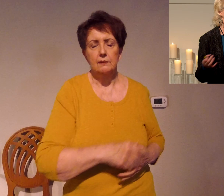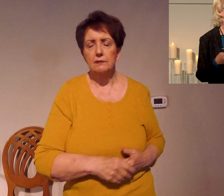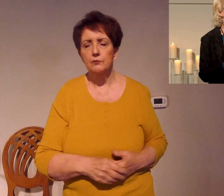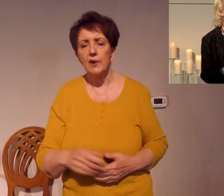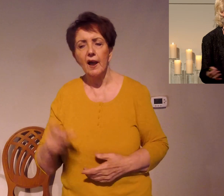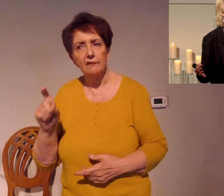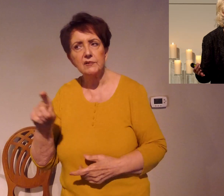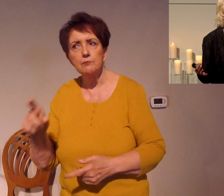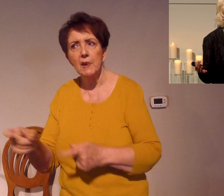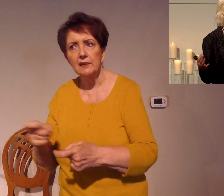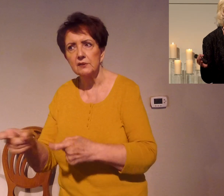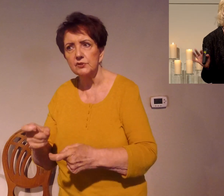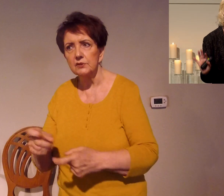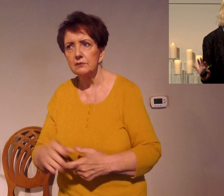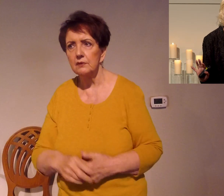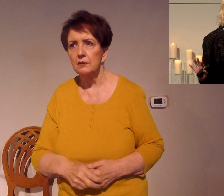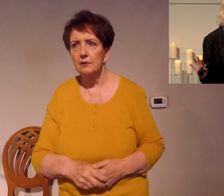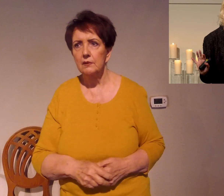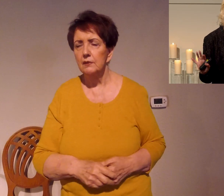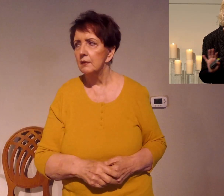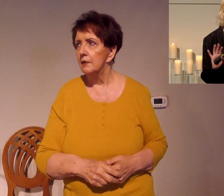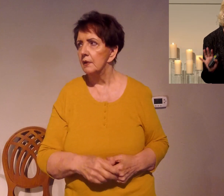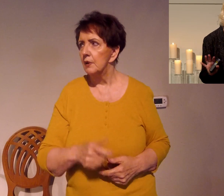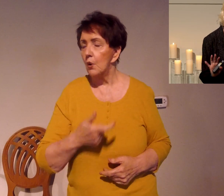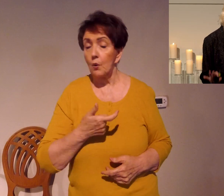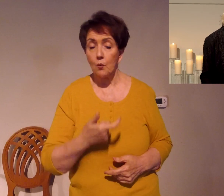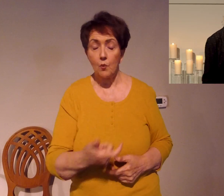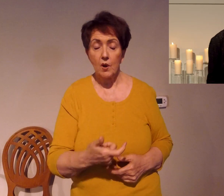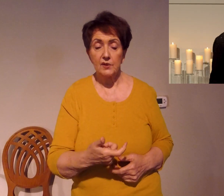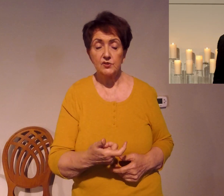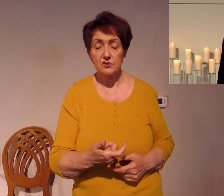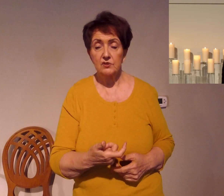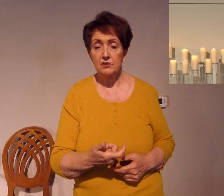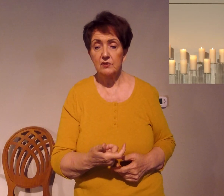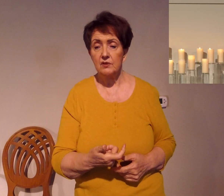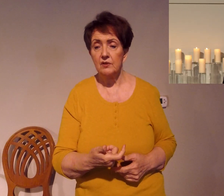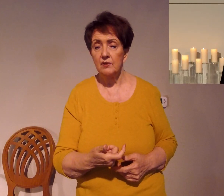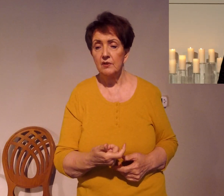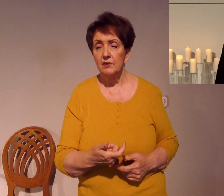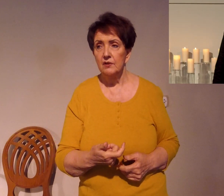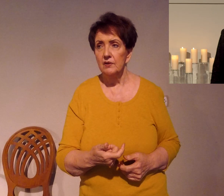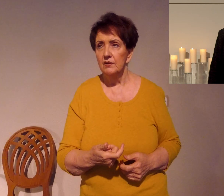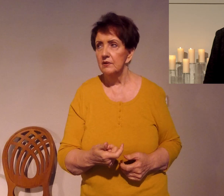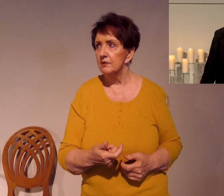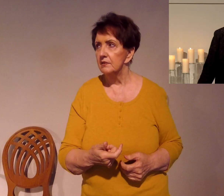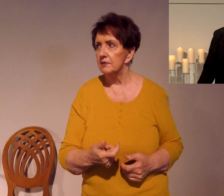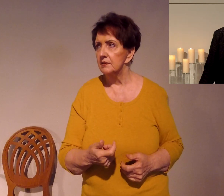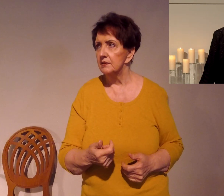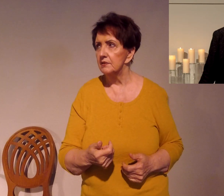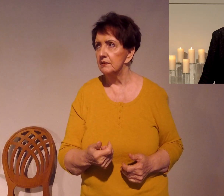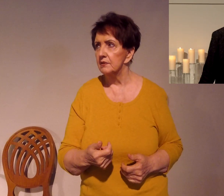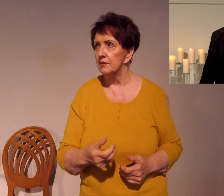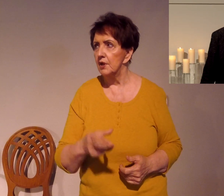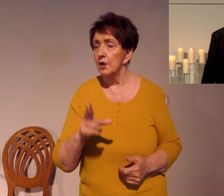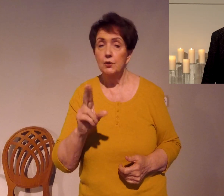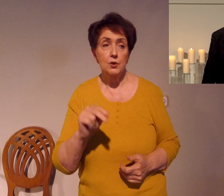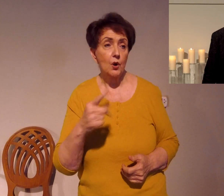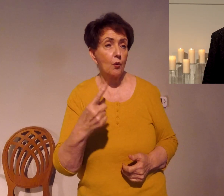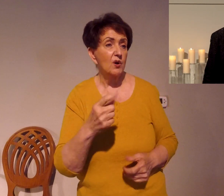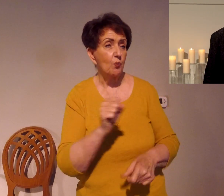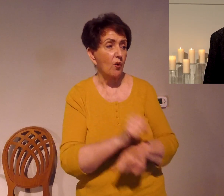that. When I watch all these, I don't watch a lot of TV, but every once in a while I end up somewhere where there's a TV show on. Do you know nobody works?